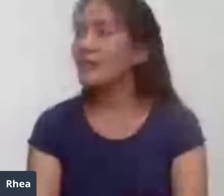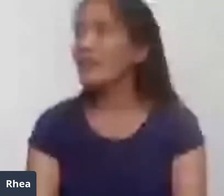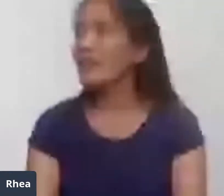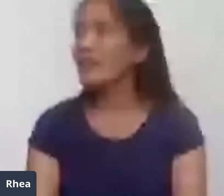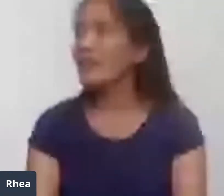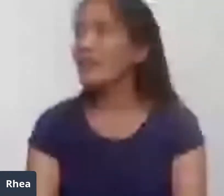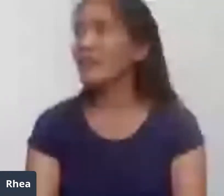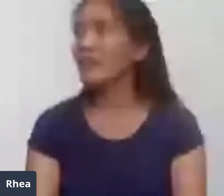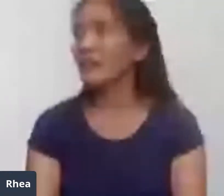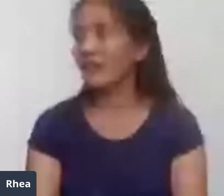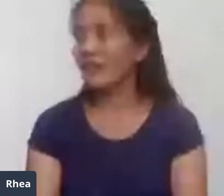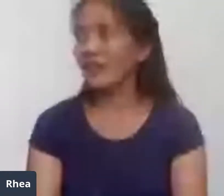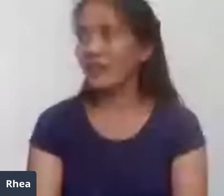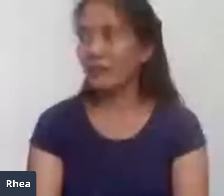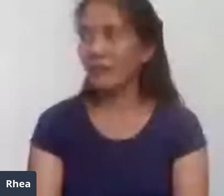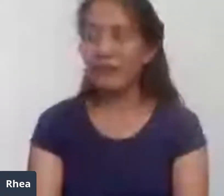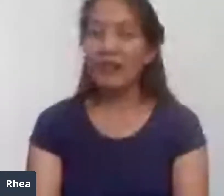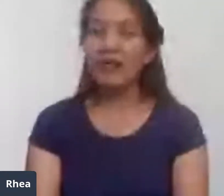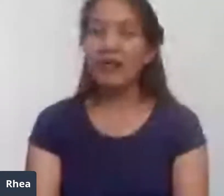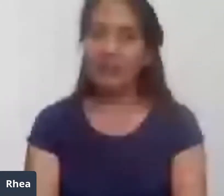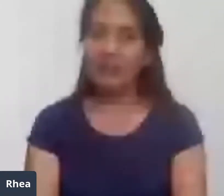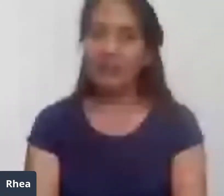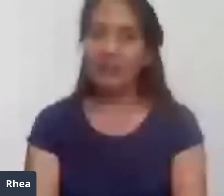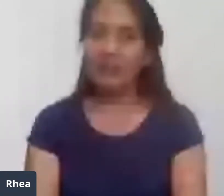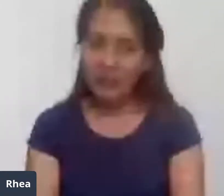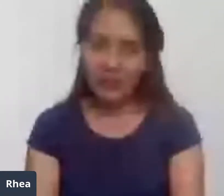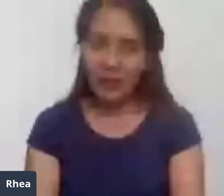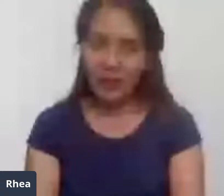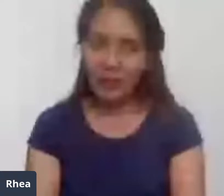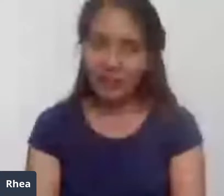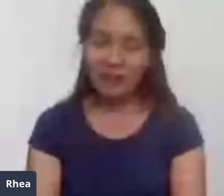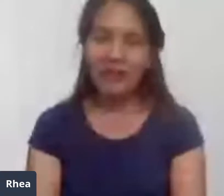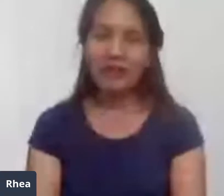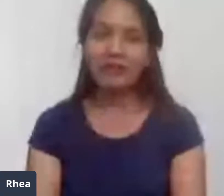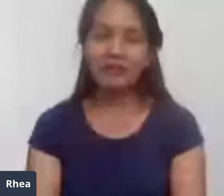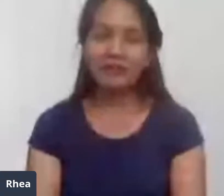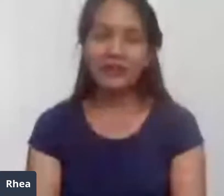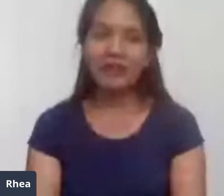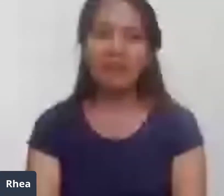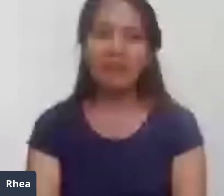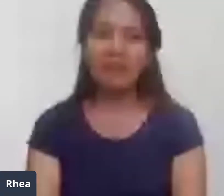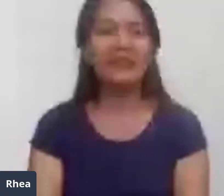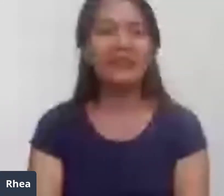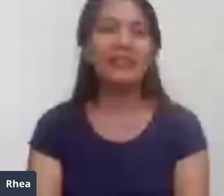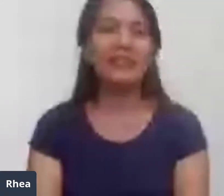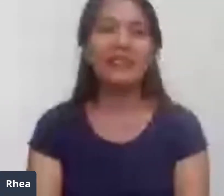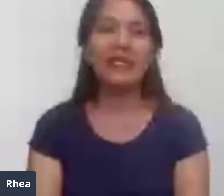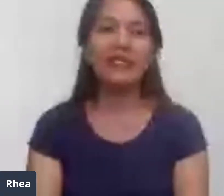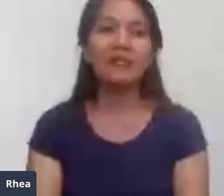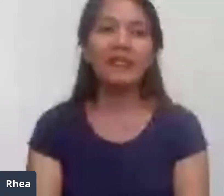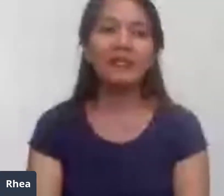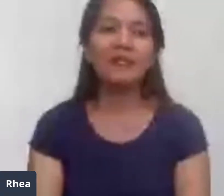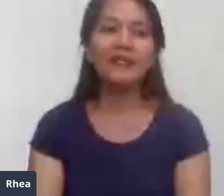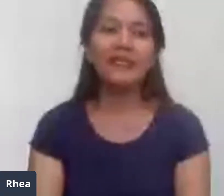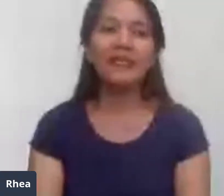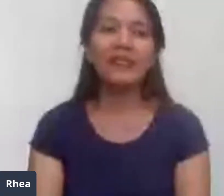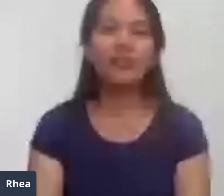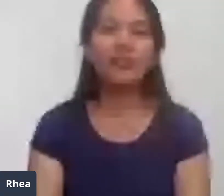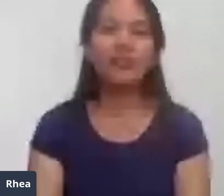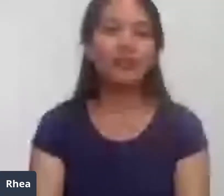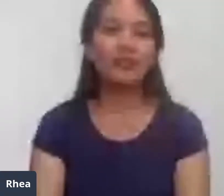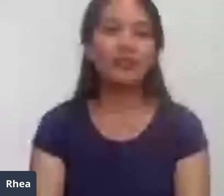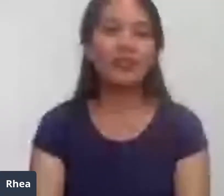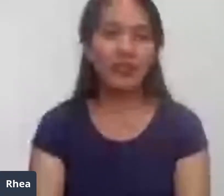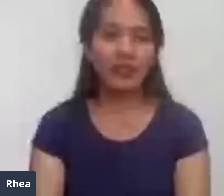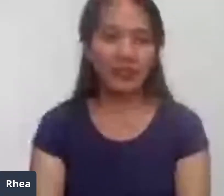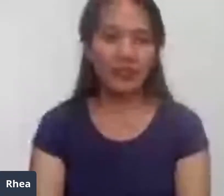So, hopefully, COVID related. You learn so much, but in my last slide,